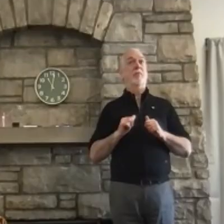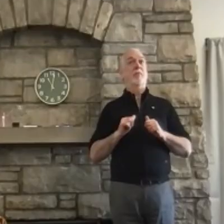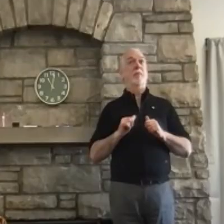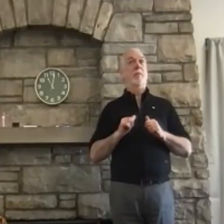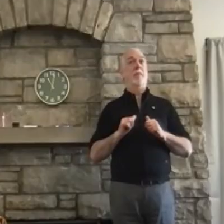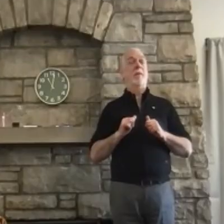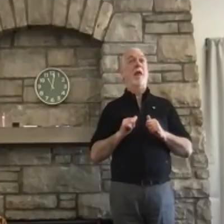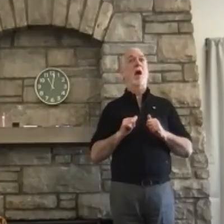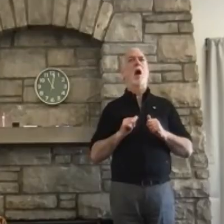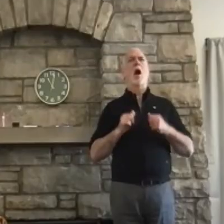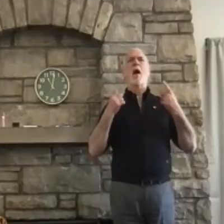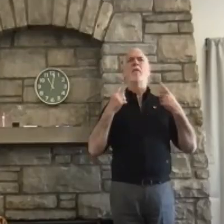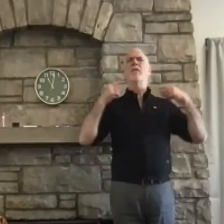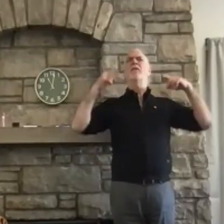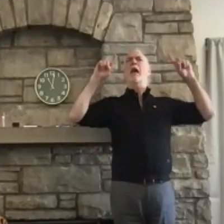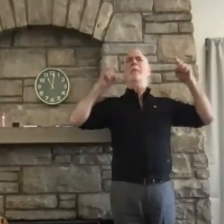champion